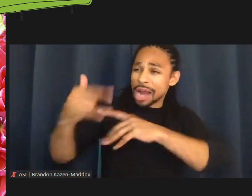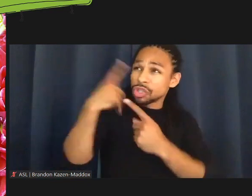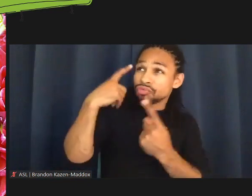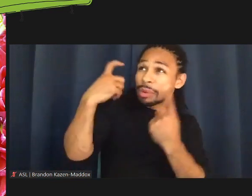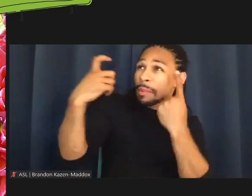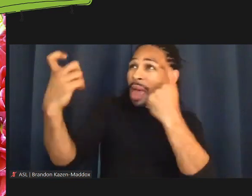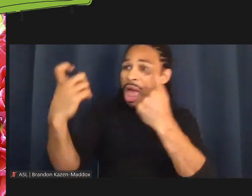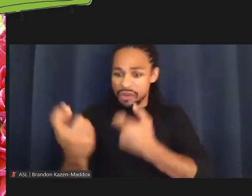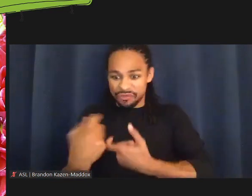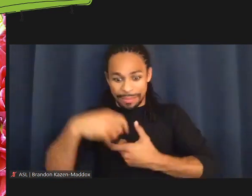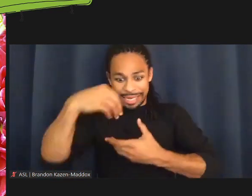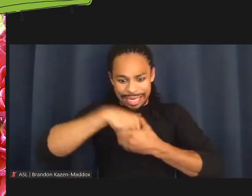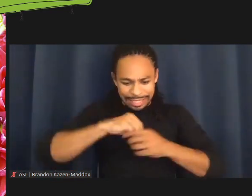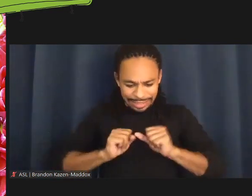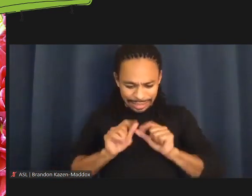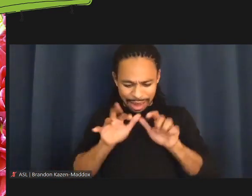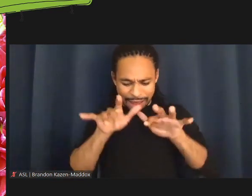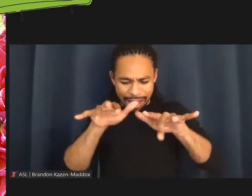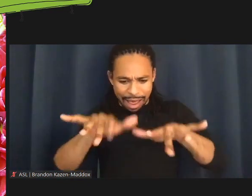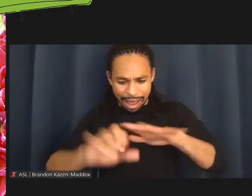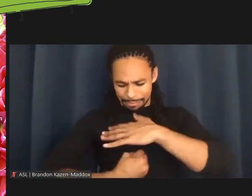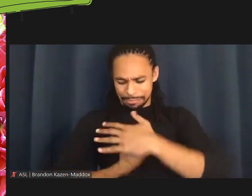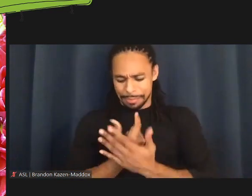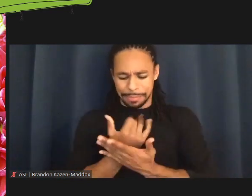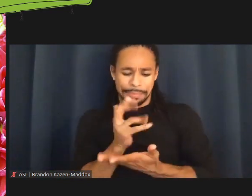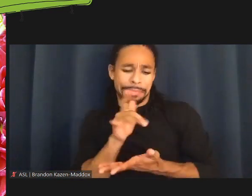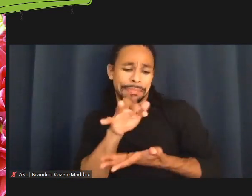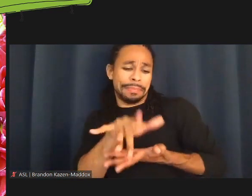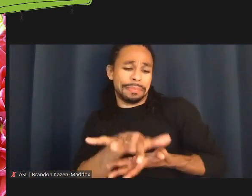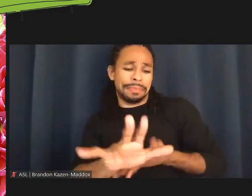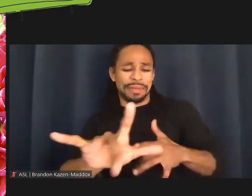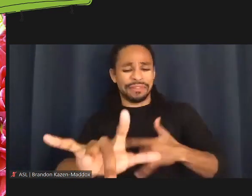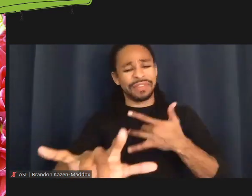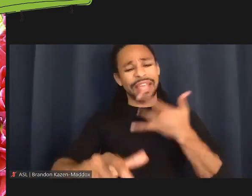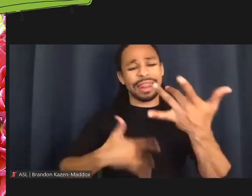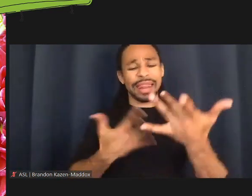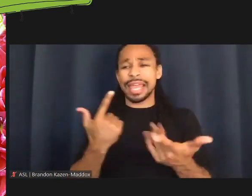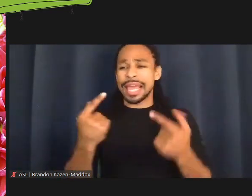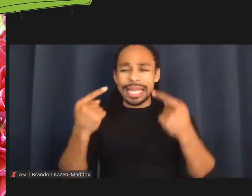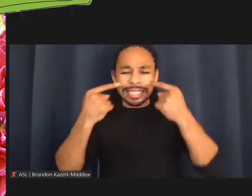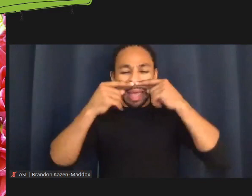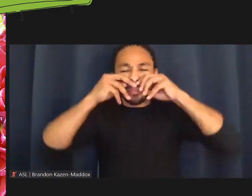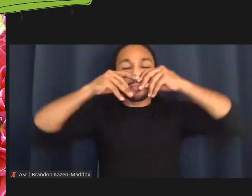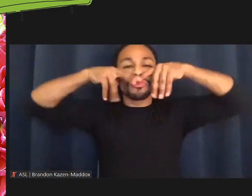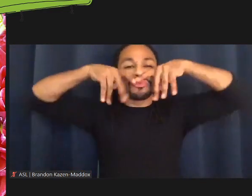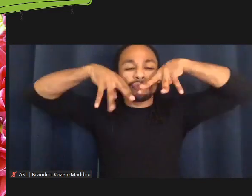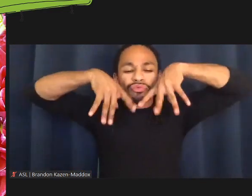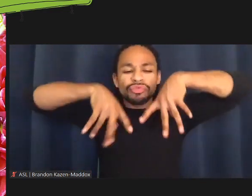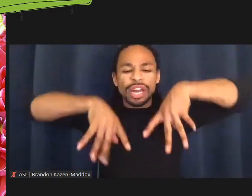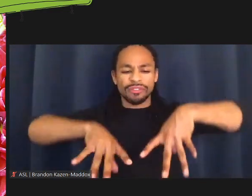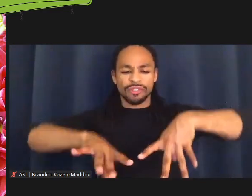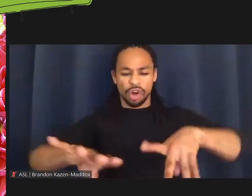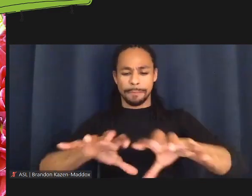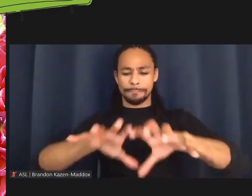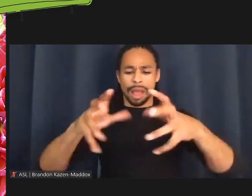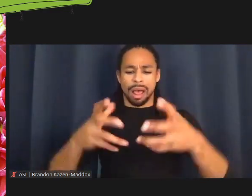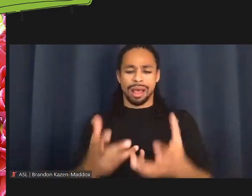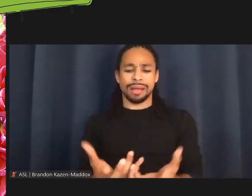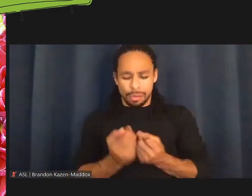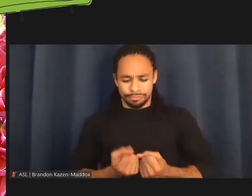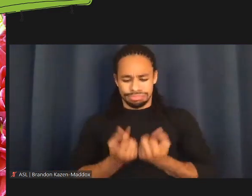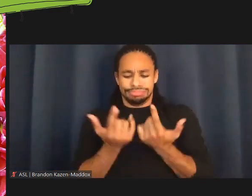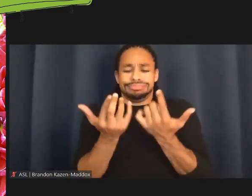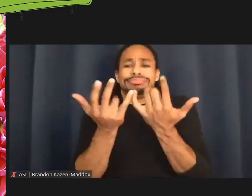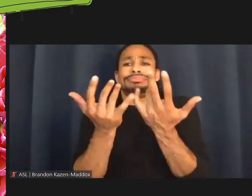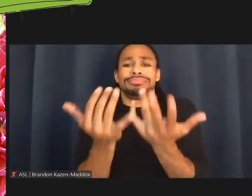the inside, river where we shouts the feeling. Septum river, bundle river, river of mercy, sometimes